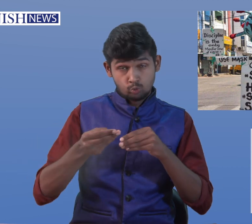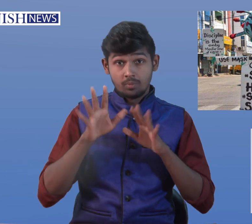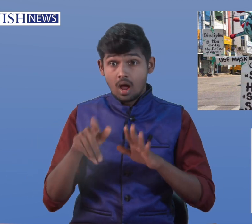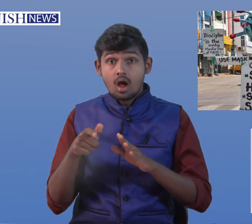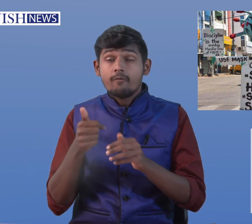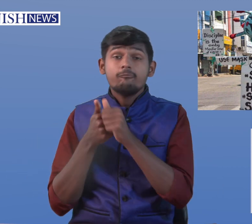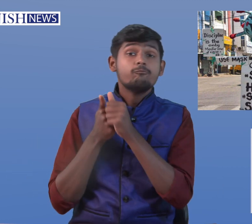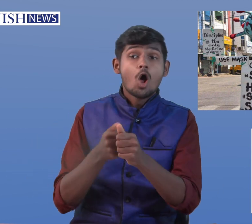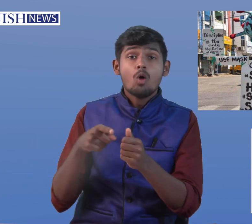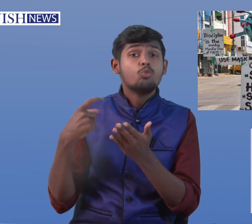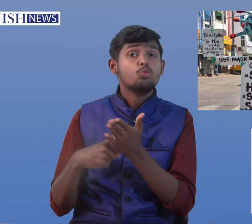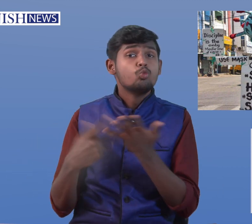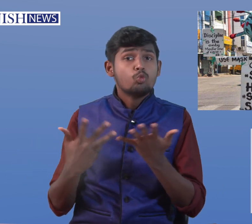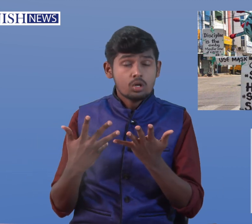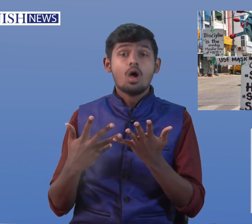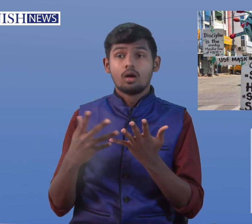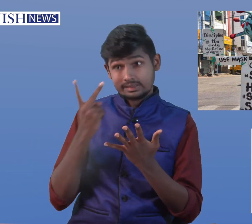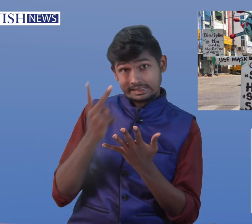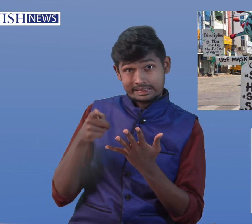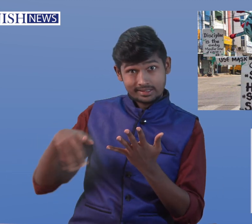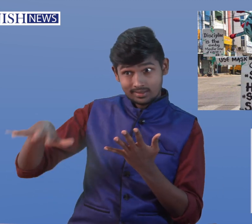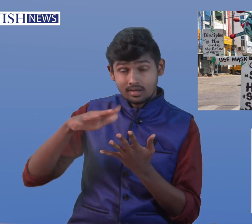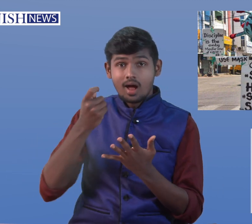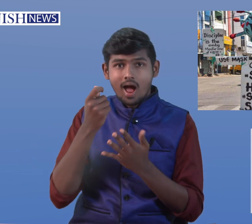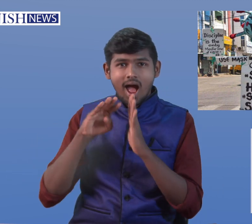gatherings are banned in the state. Maharashtra reported